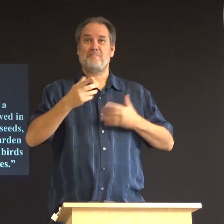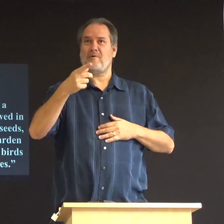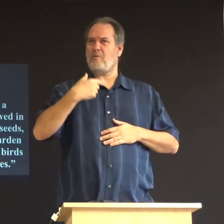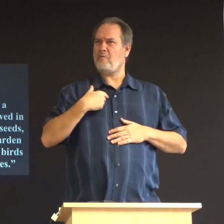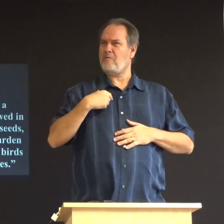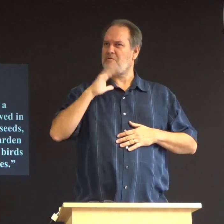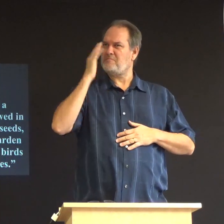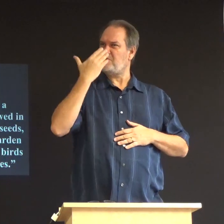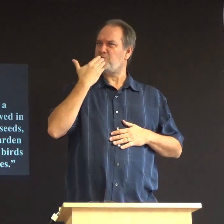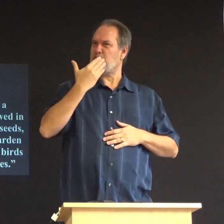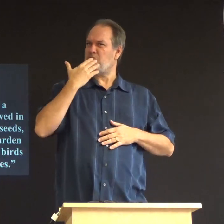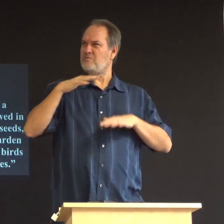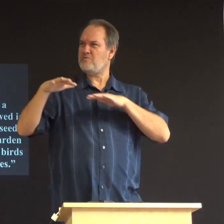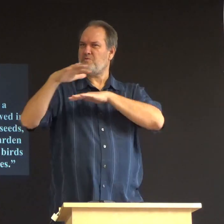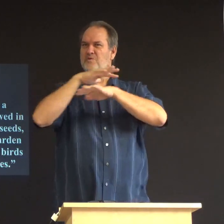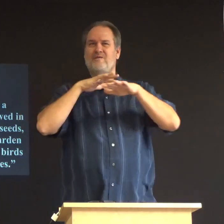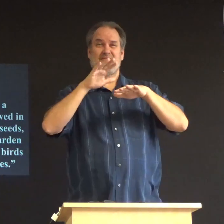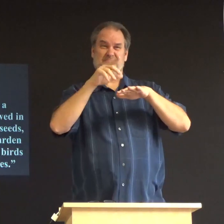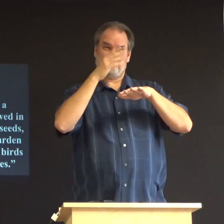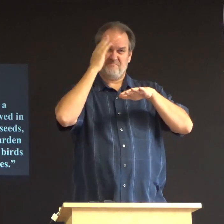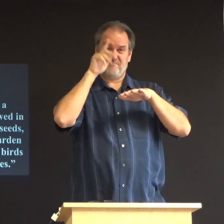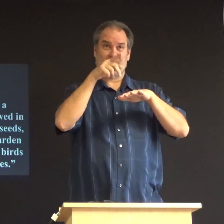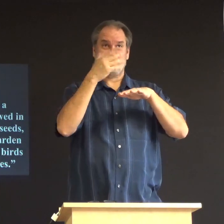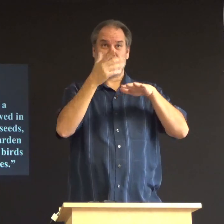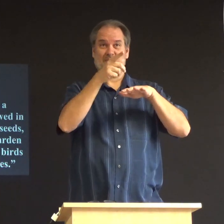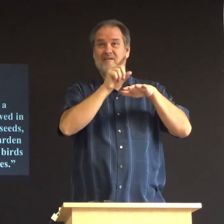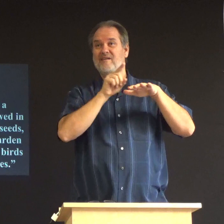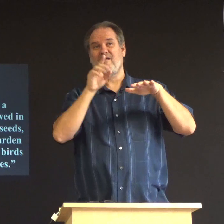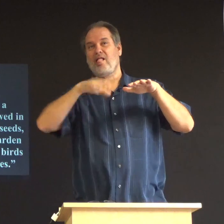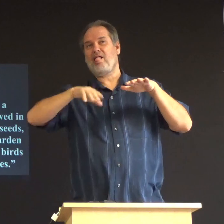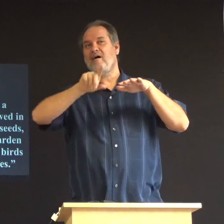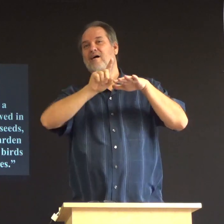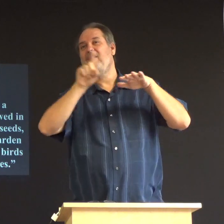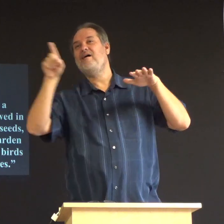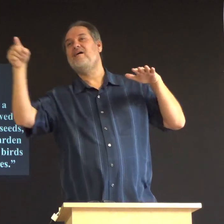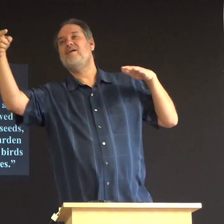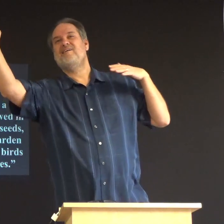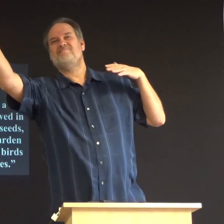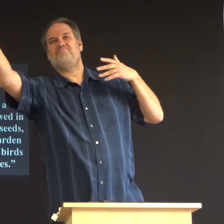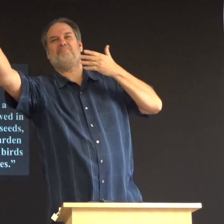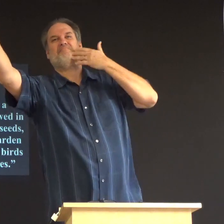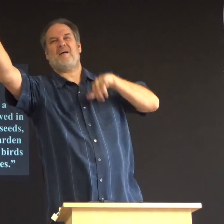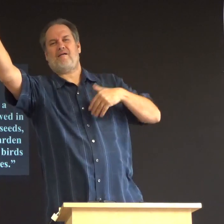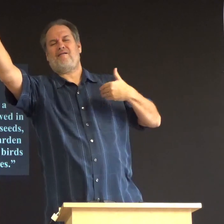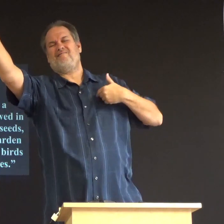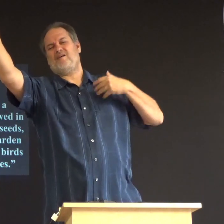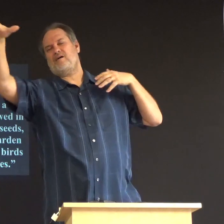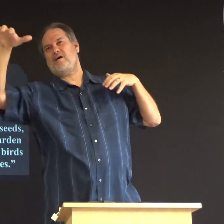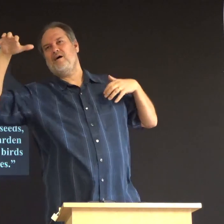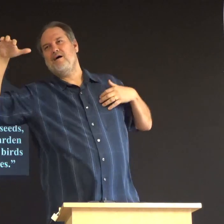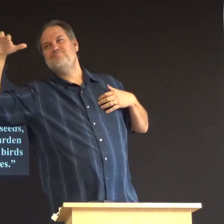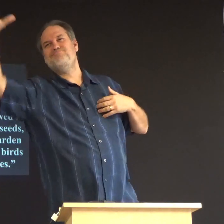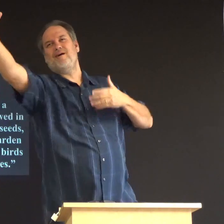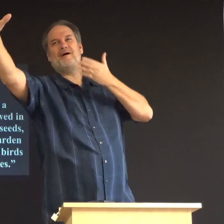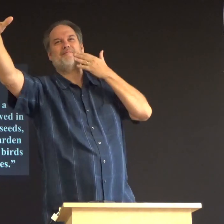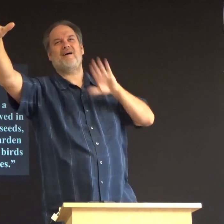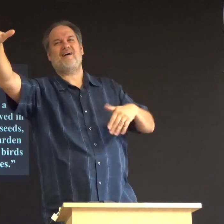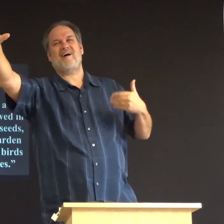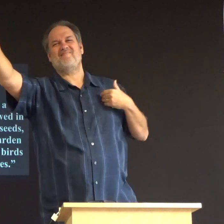Roman times to today, you know, evil has always been there. You know, maybe there's a little bit of